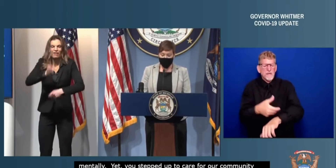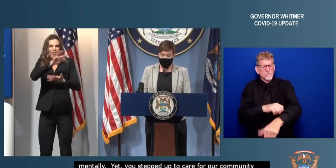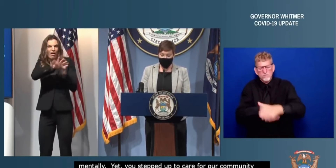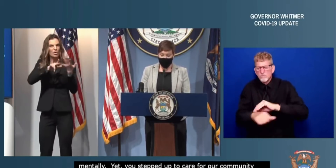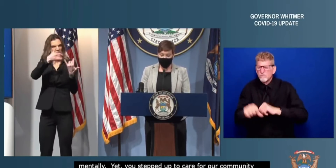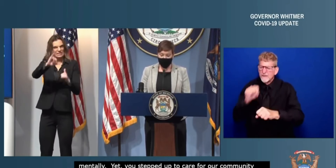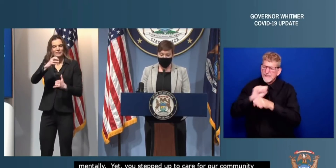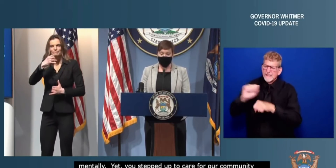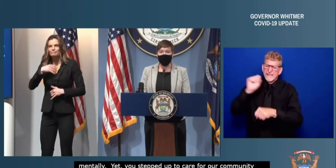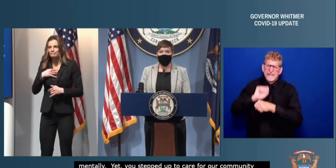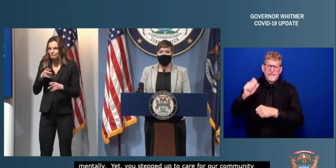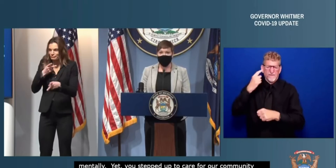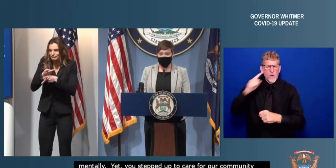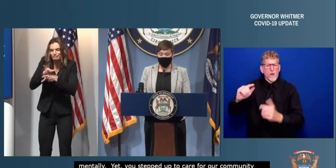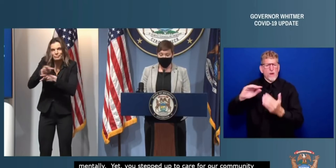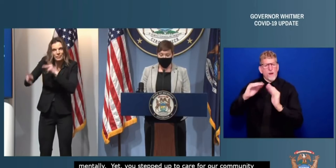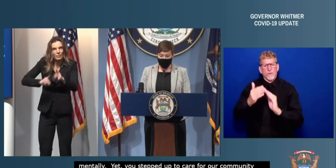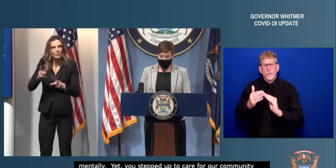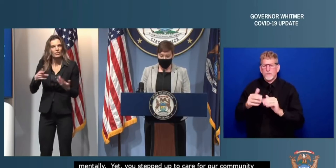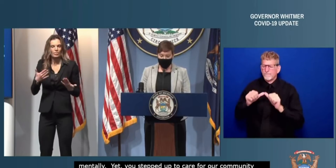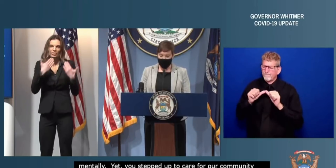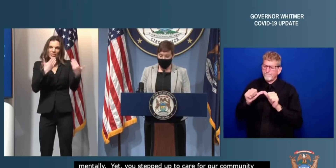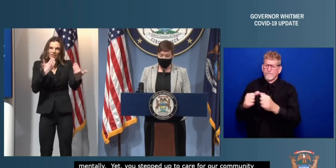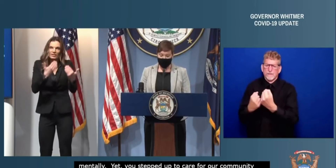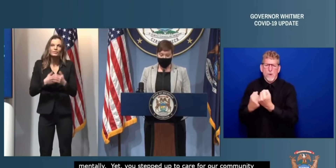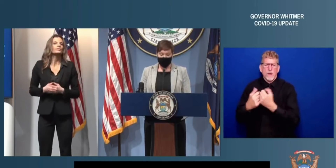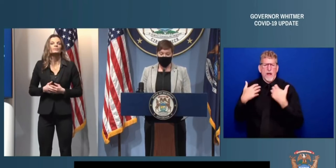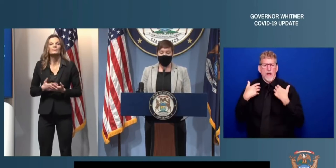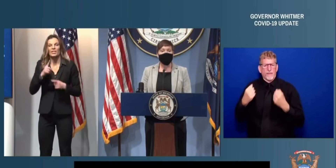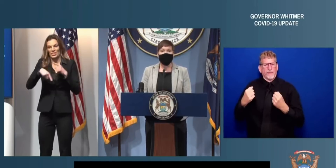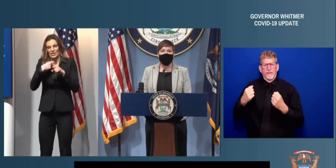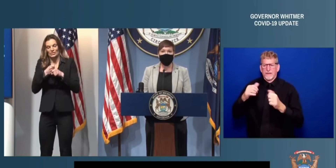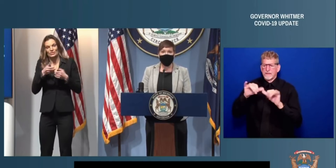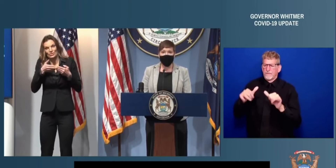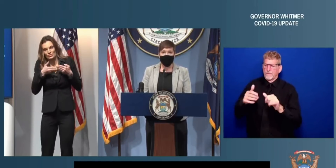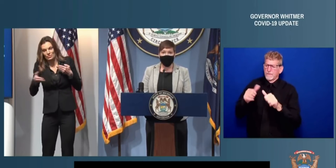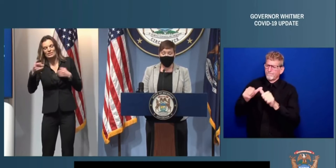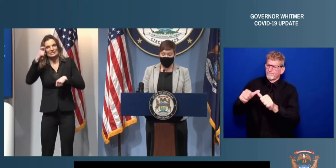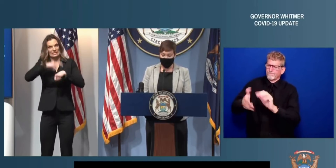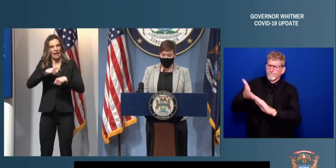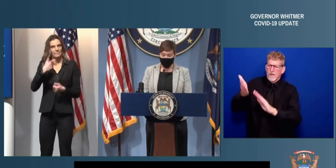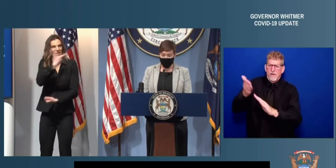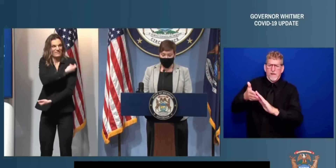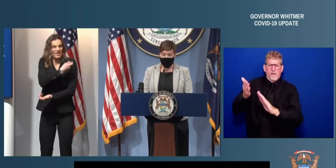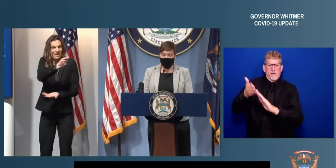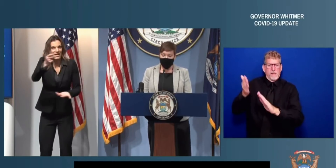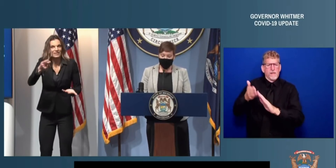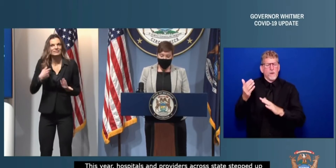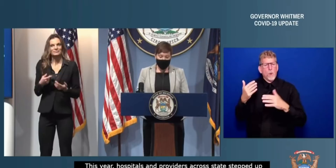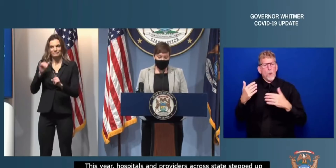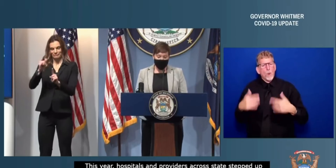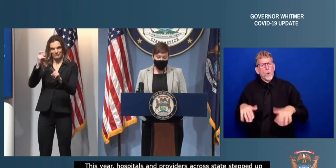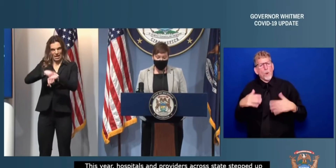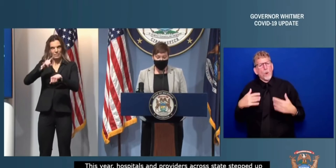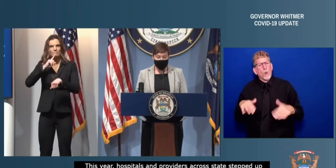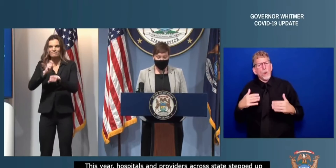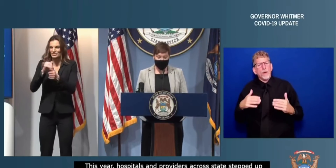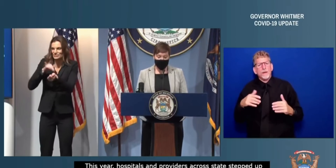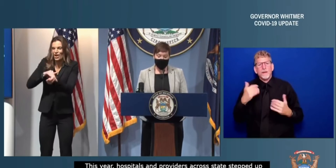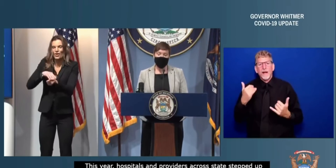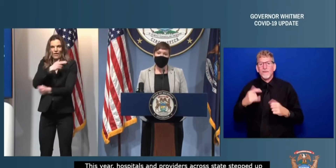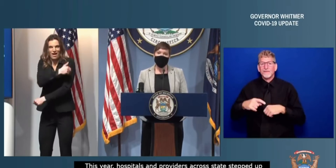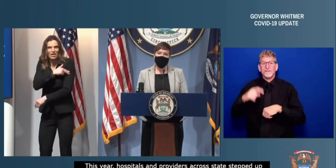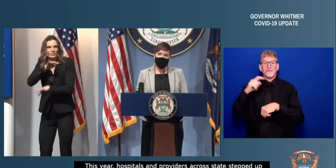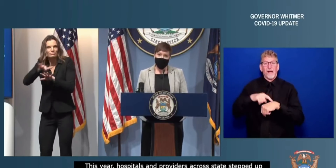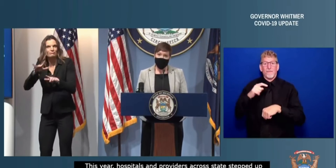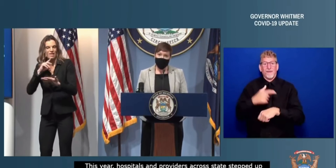year, hospitals and providers across the state stepped up again when it was time to administer vaccines. Safe and effective